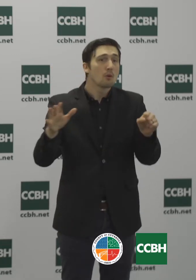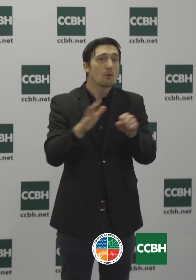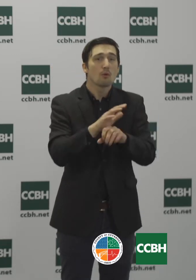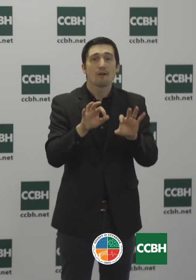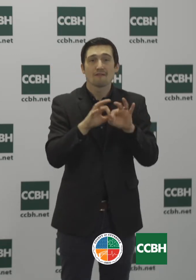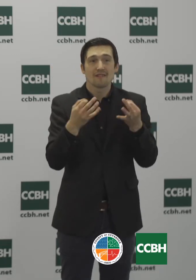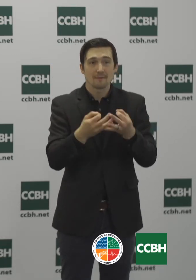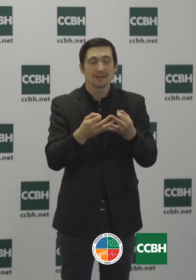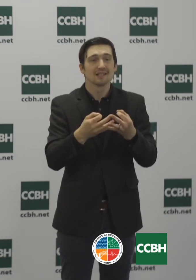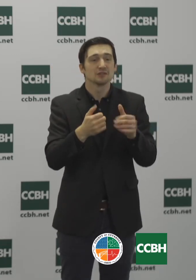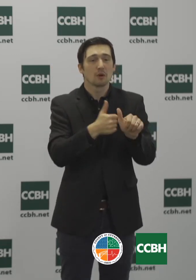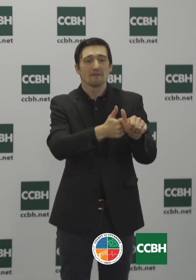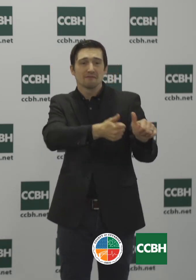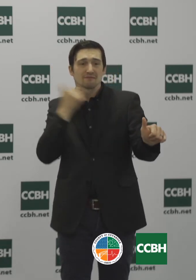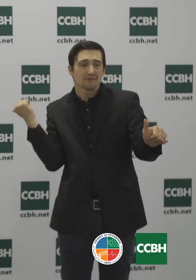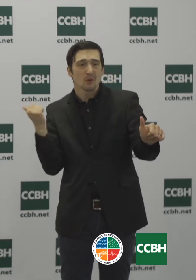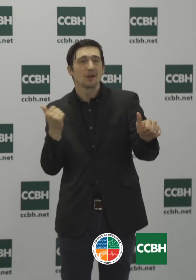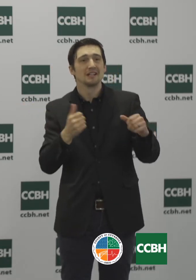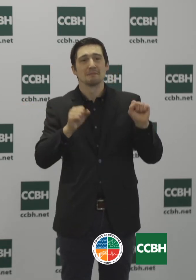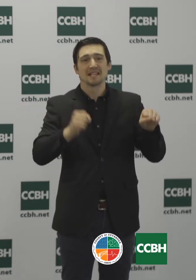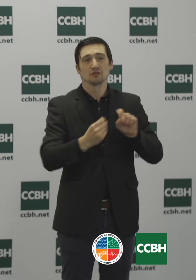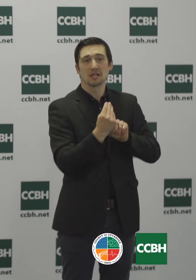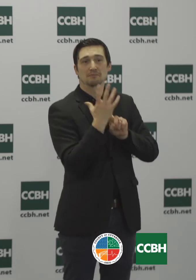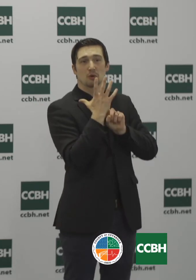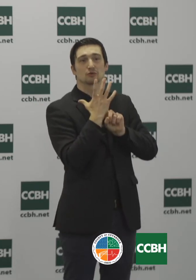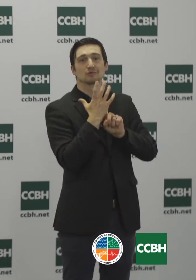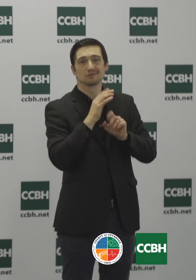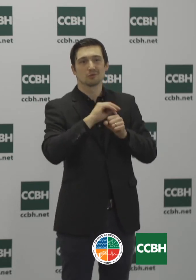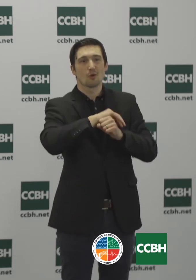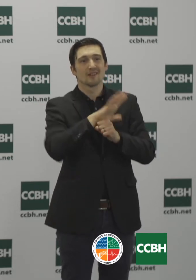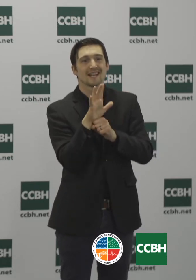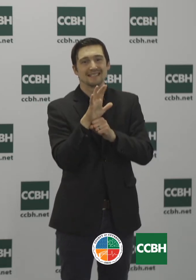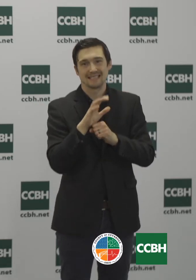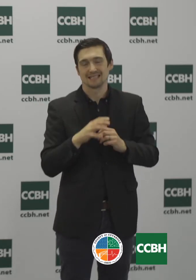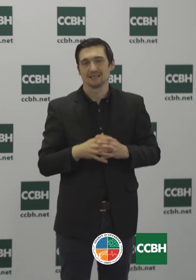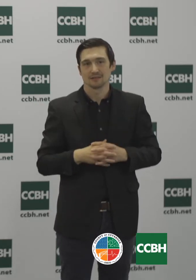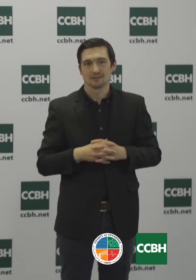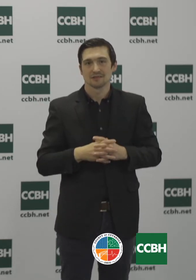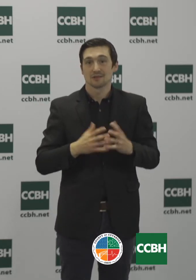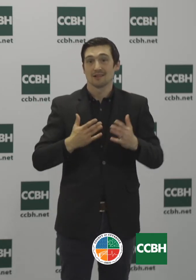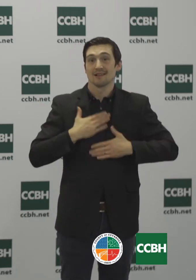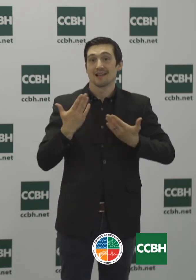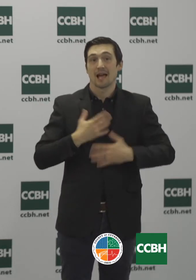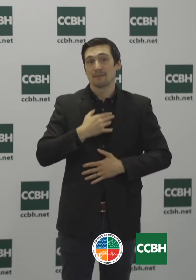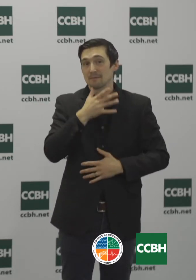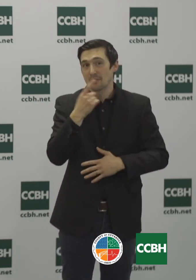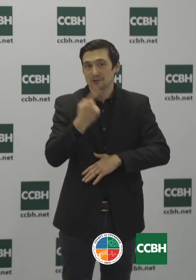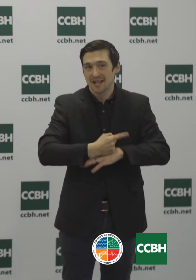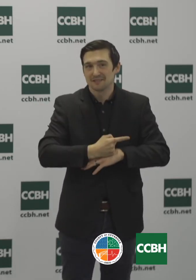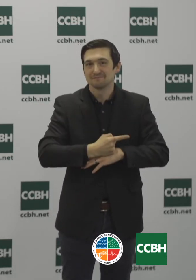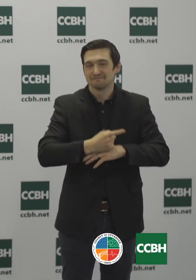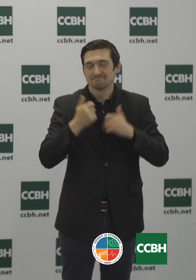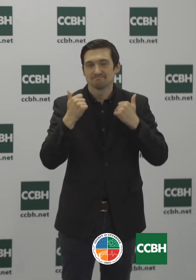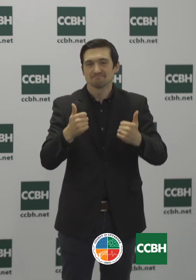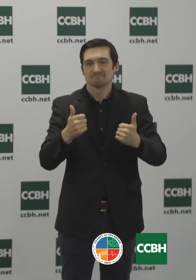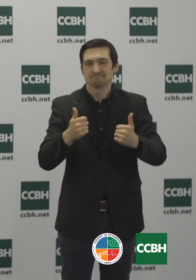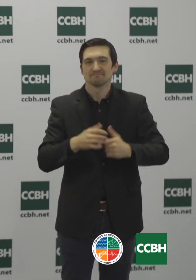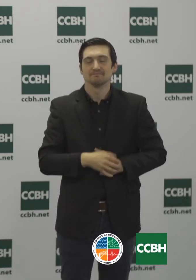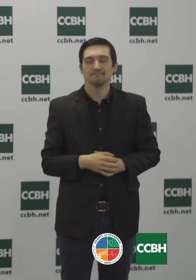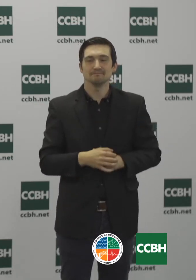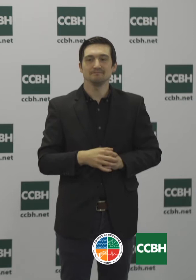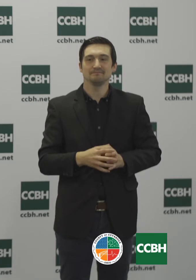away from potential exposure to COVID-19. And happy Mother's Day to all the moms out there